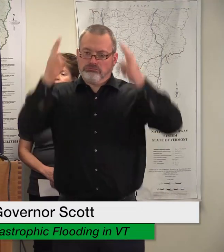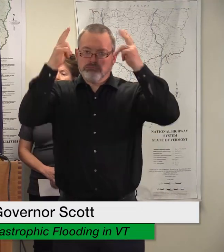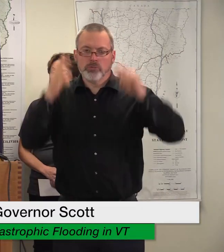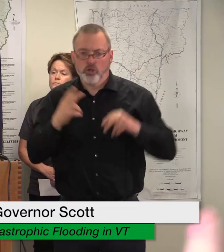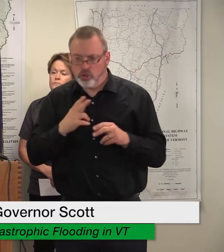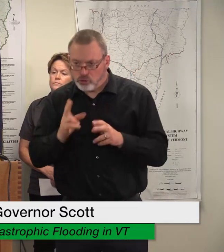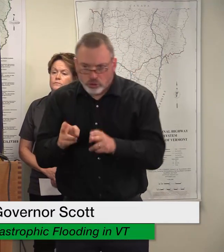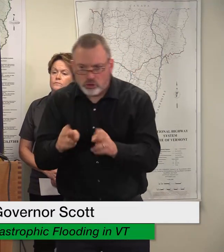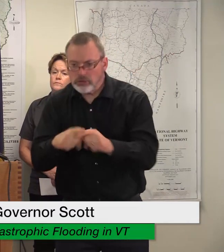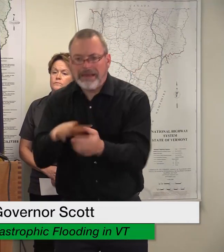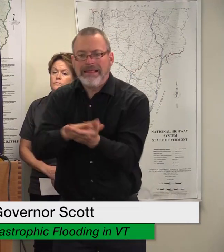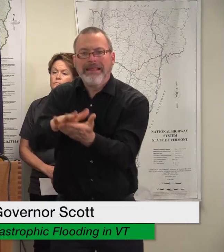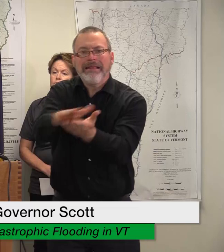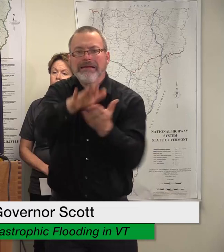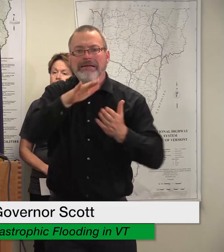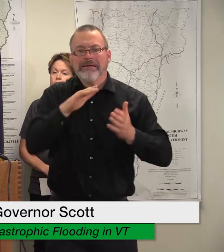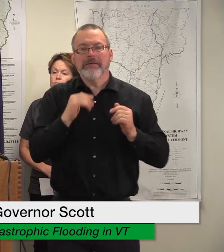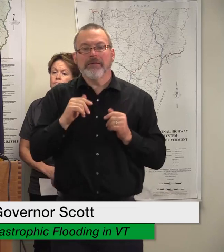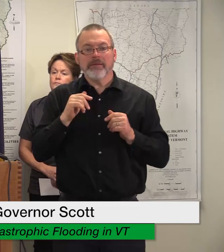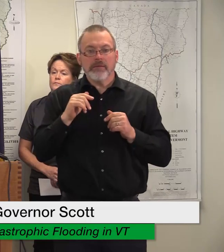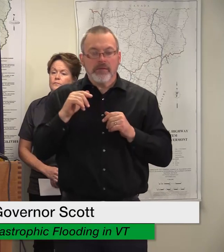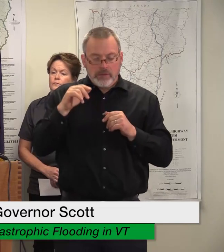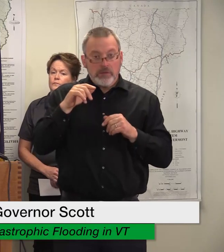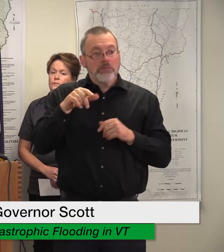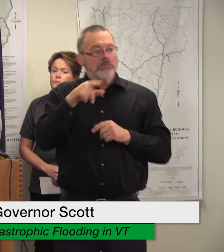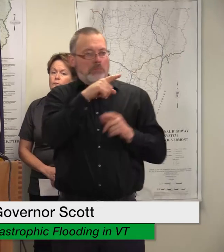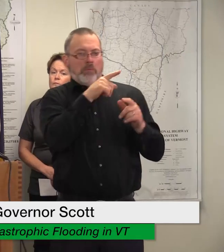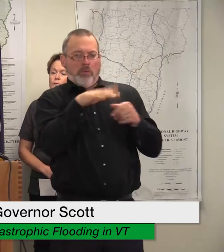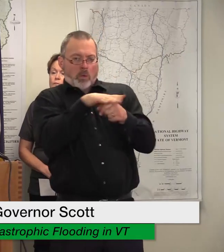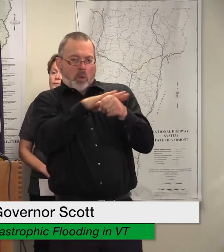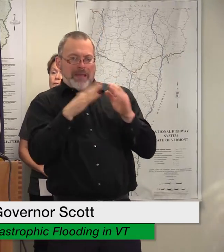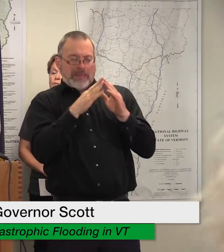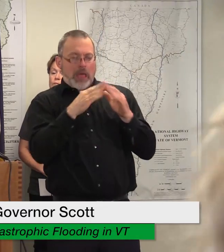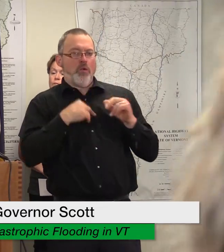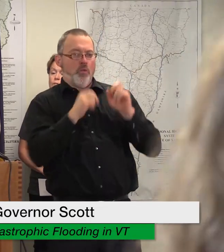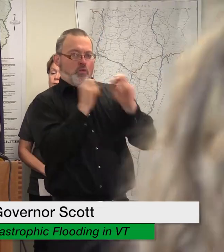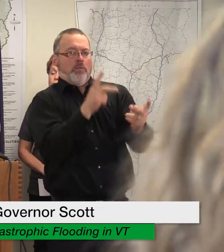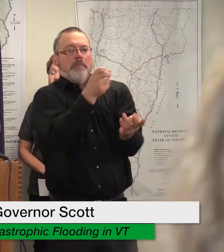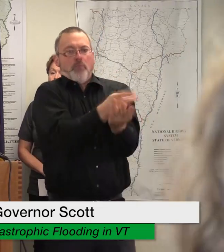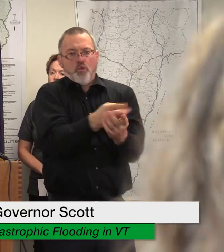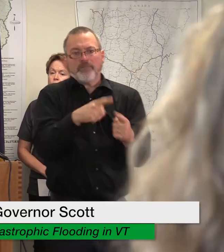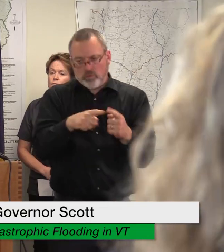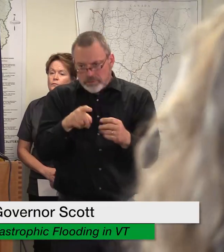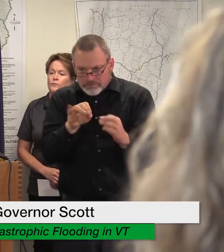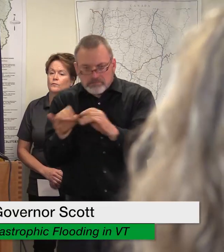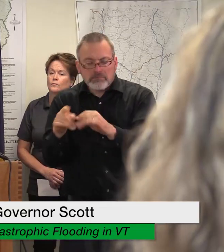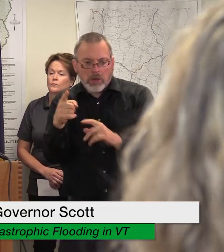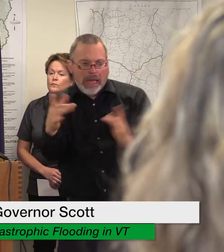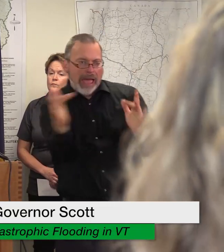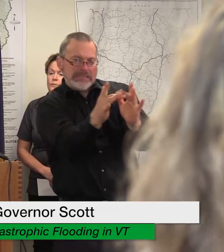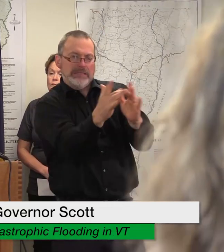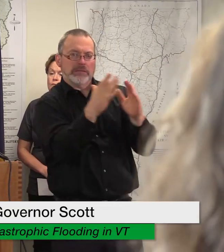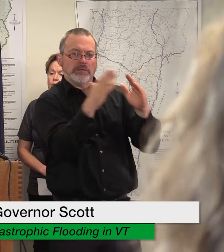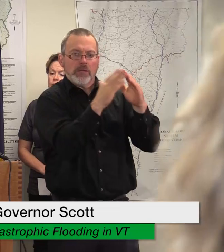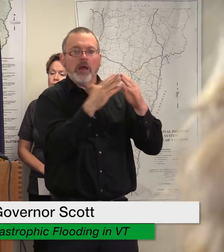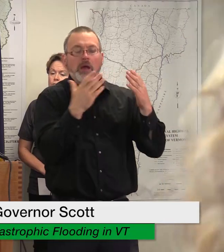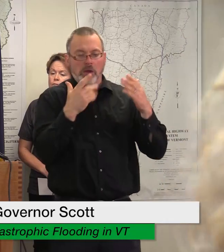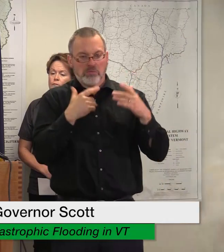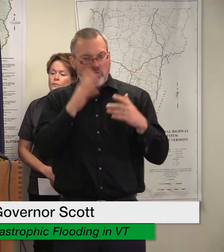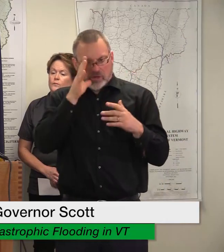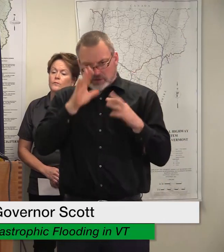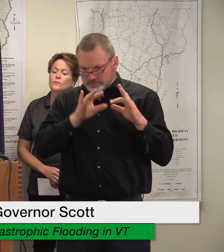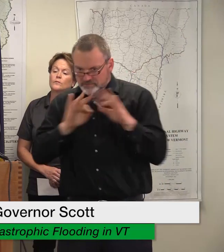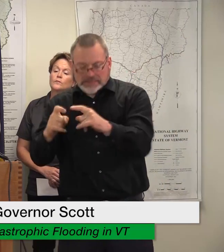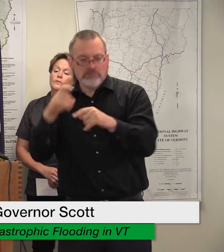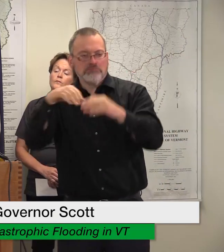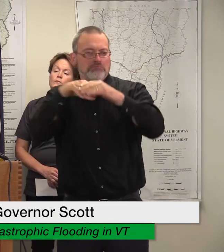town authority, so long as the Agency of Natural Resources is notified of the work within 72 hours. With authorization